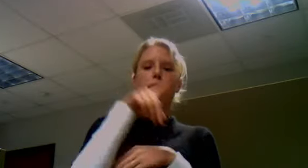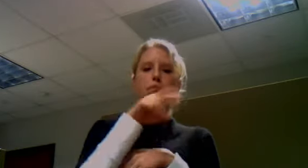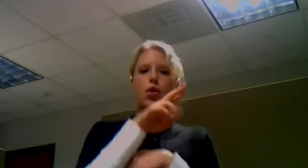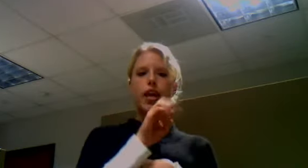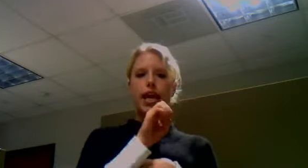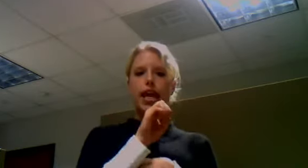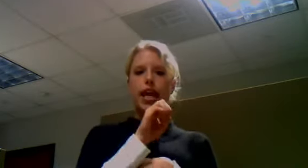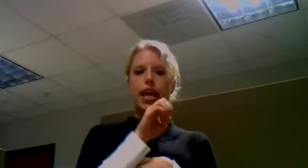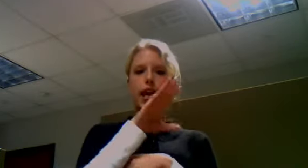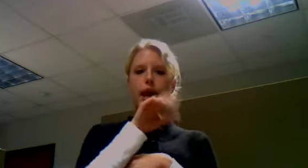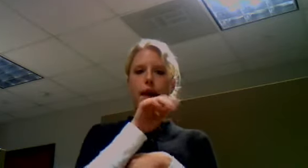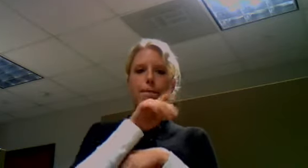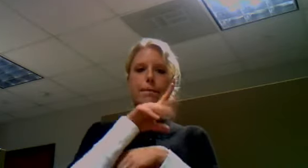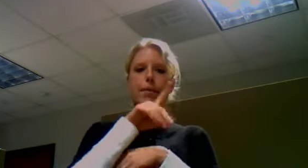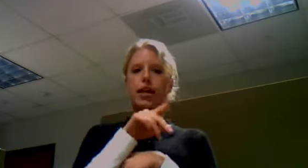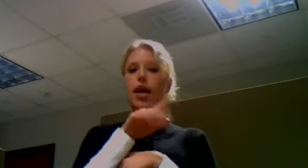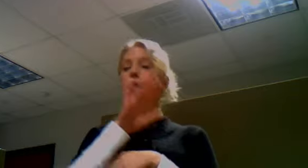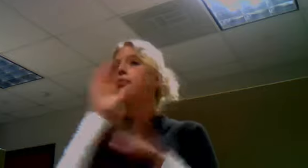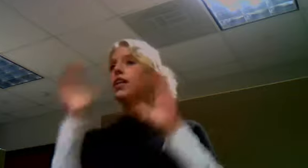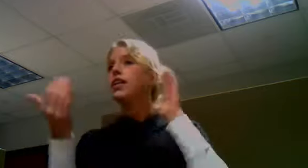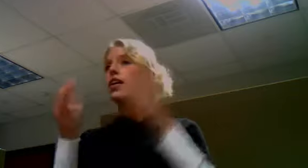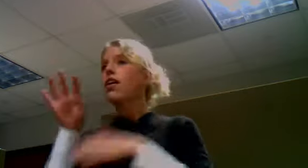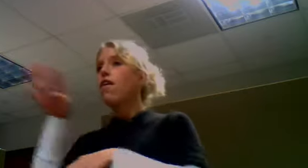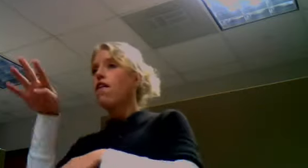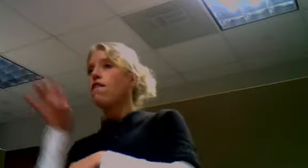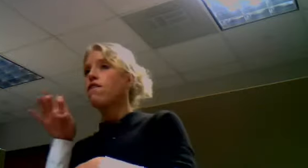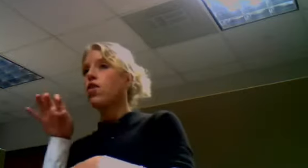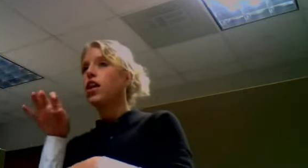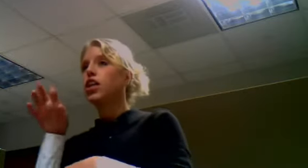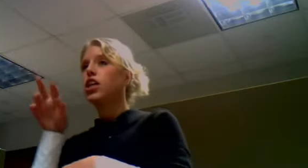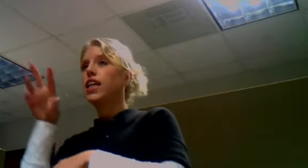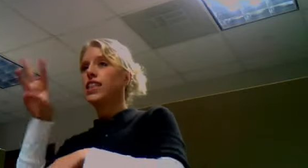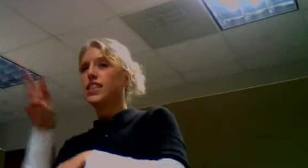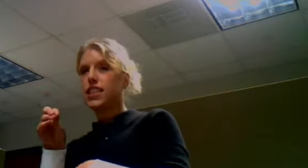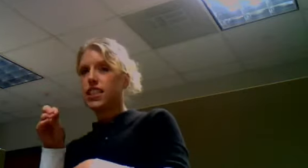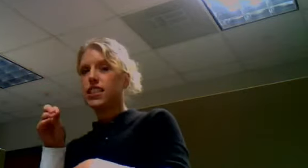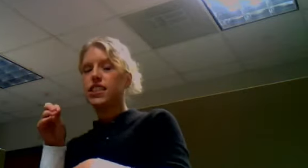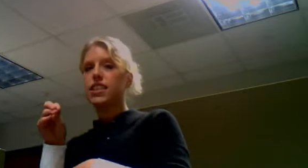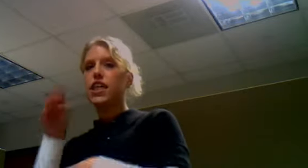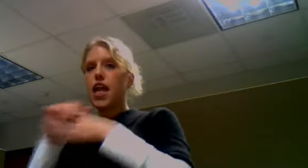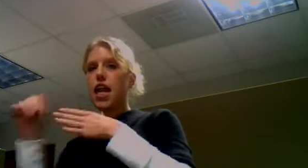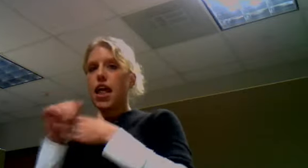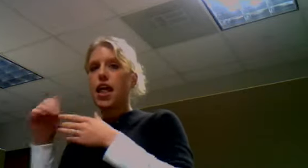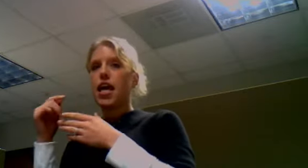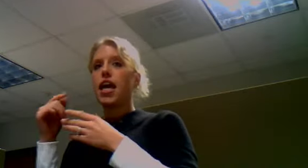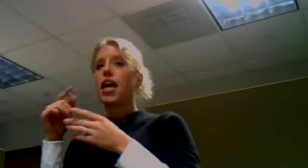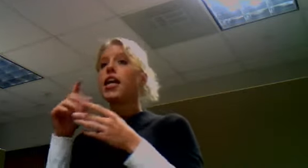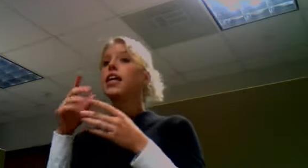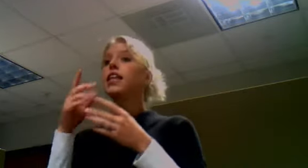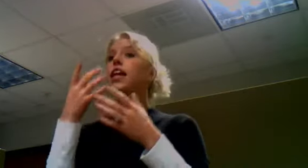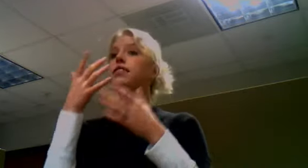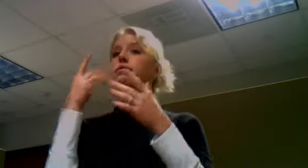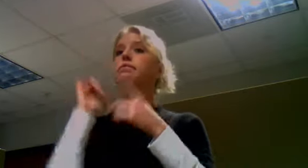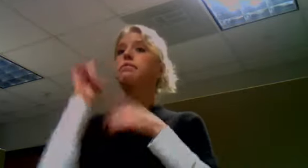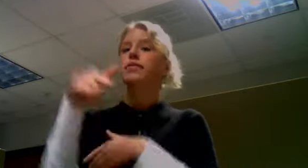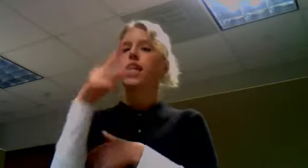B, which had $460 in per capita GDP. By 2008, country A has surpassed